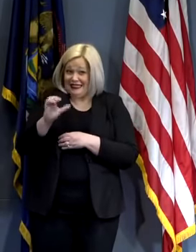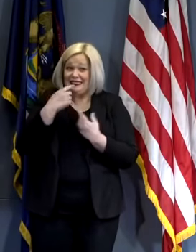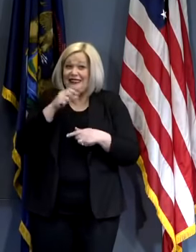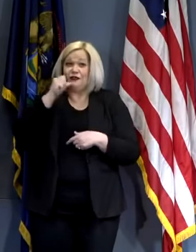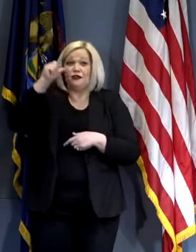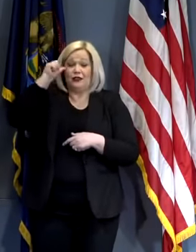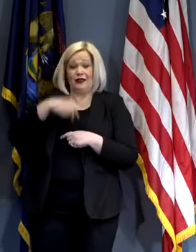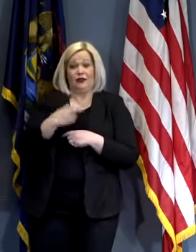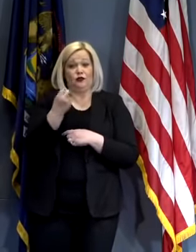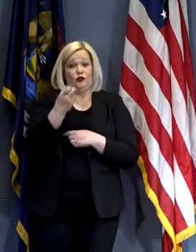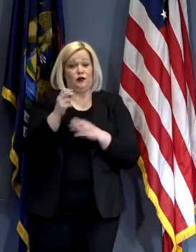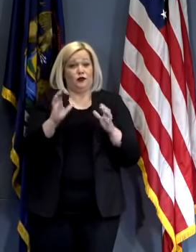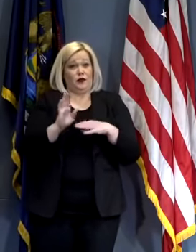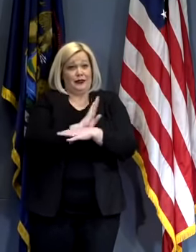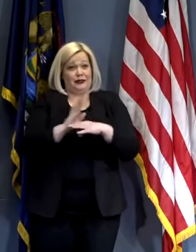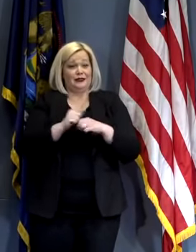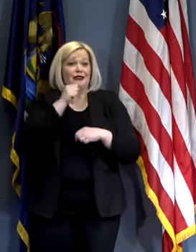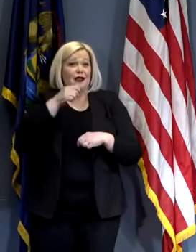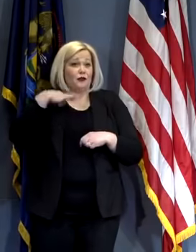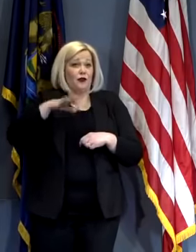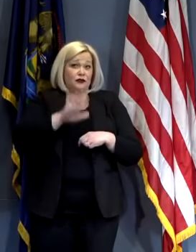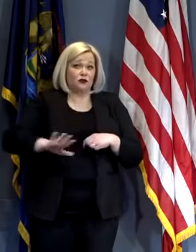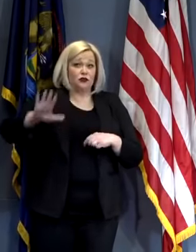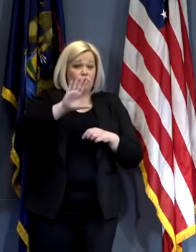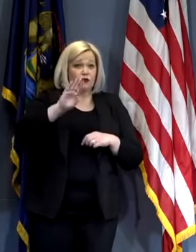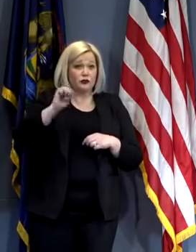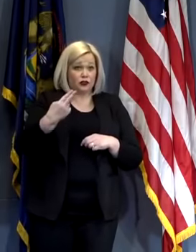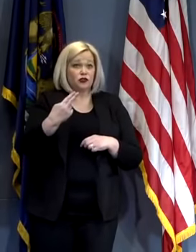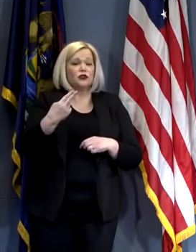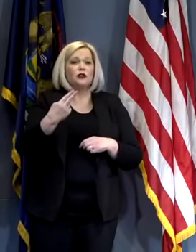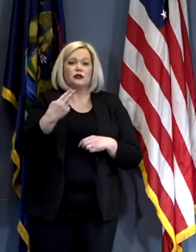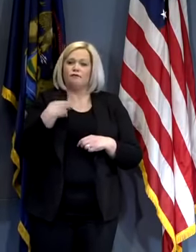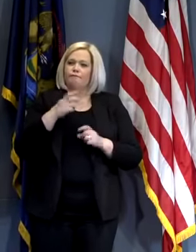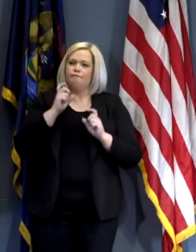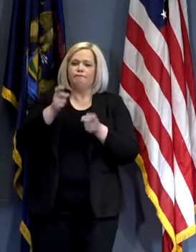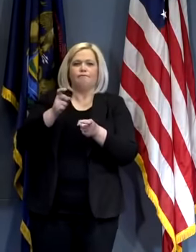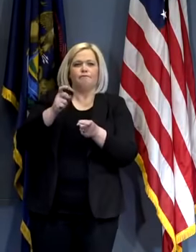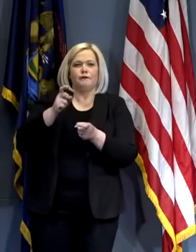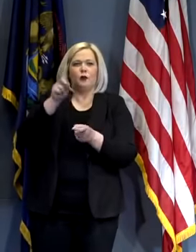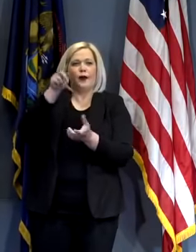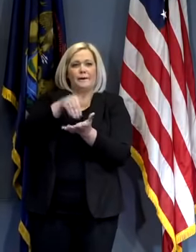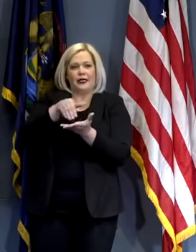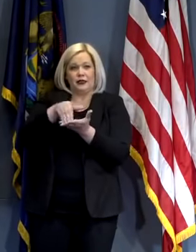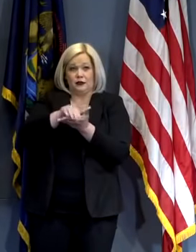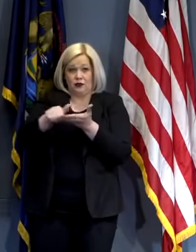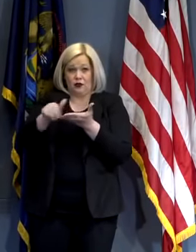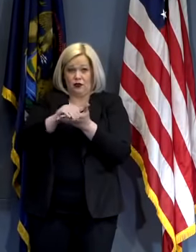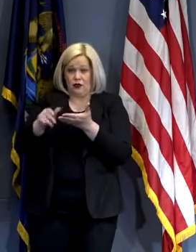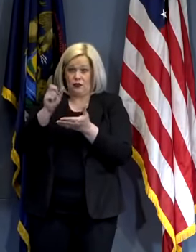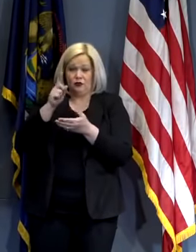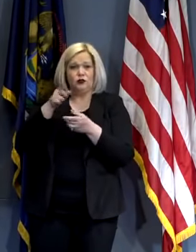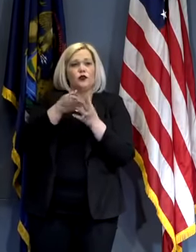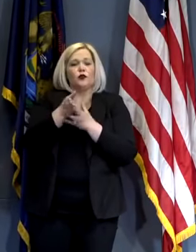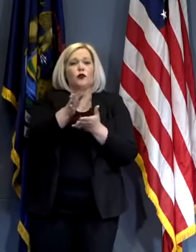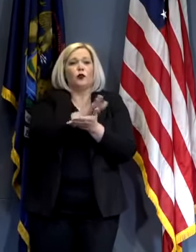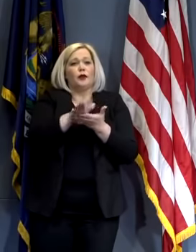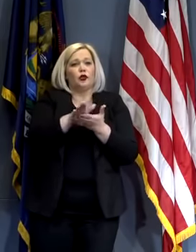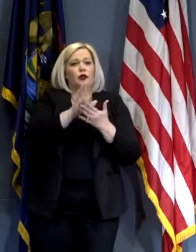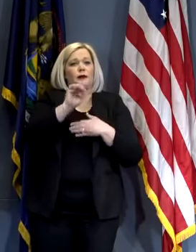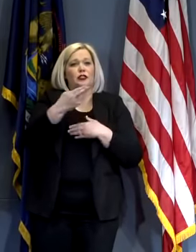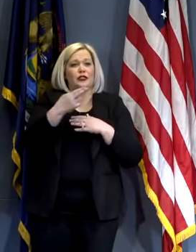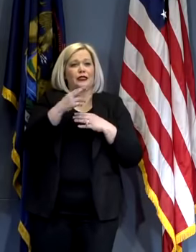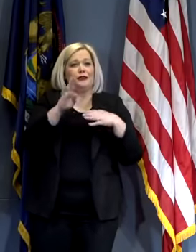12 small businesses and nonprofits around our state have been awarded a total of $1 million through Pure Michigan Business